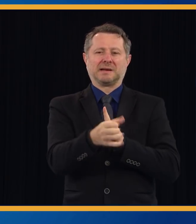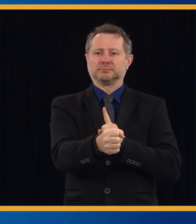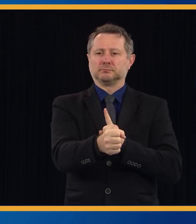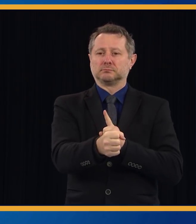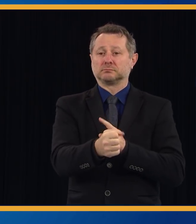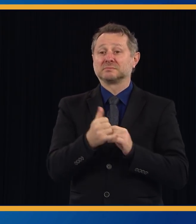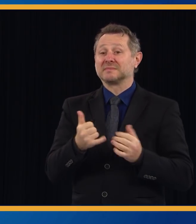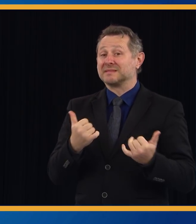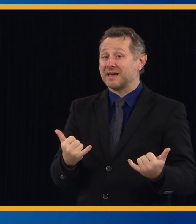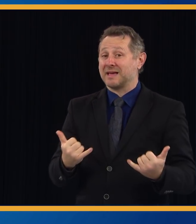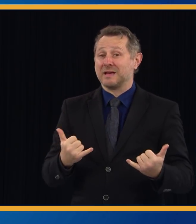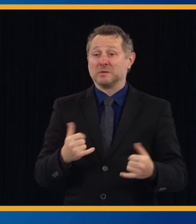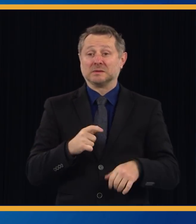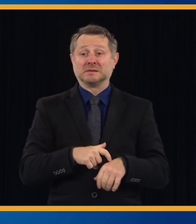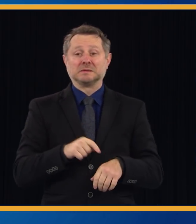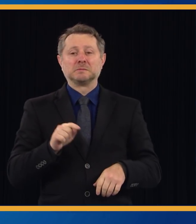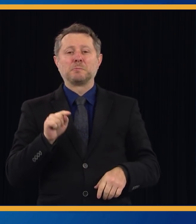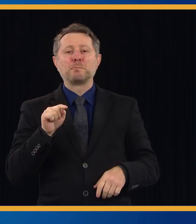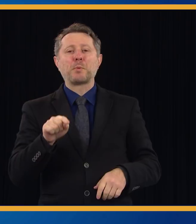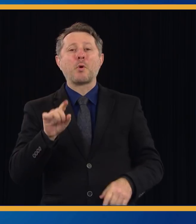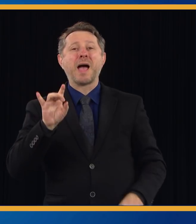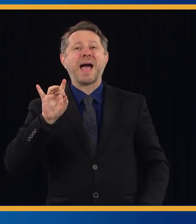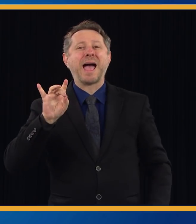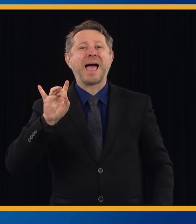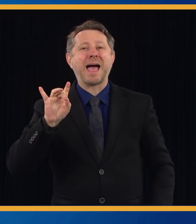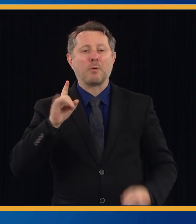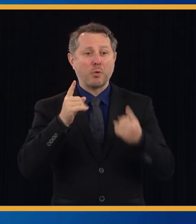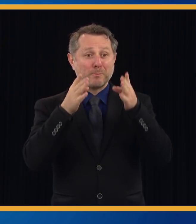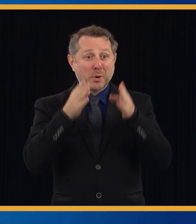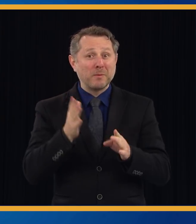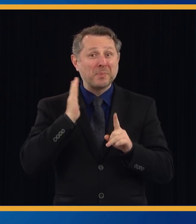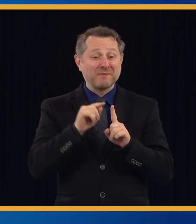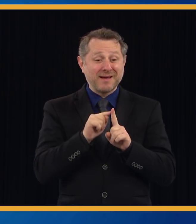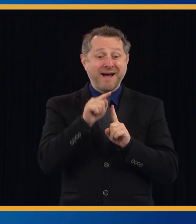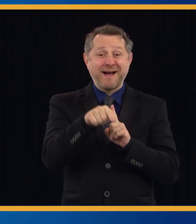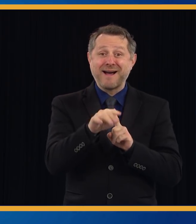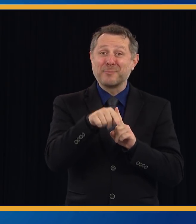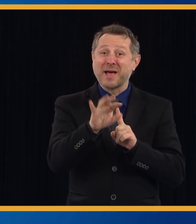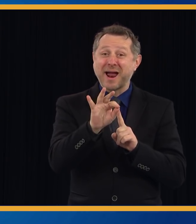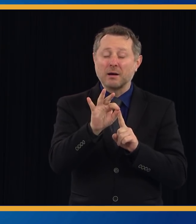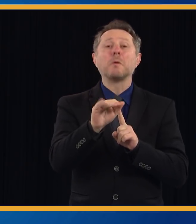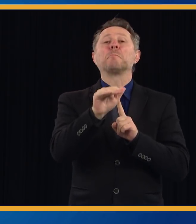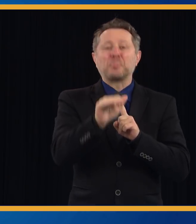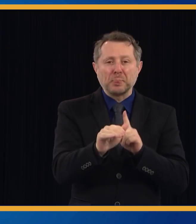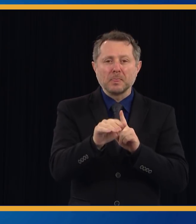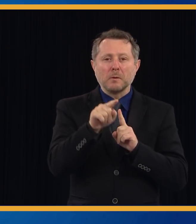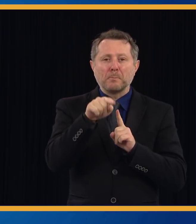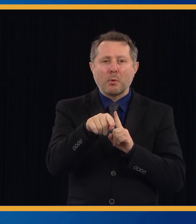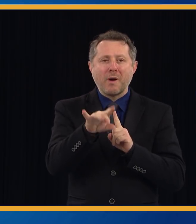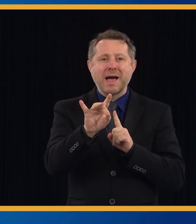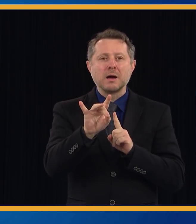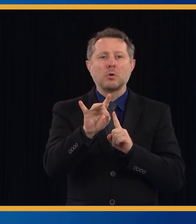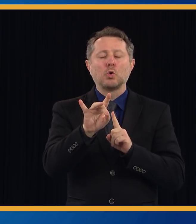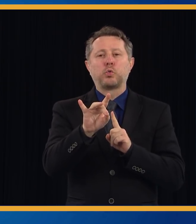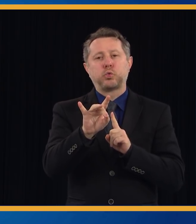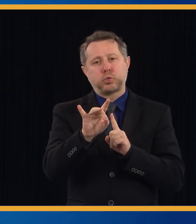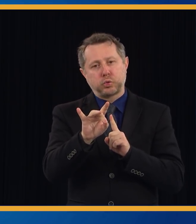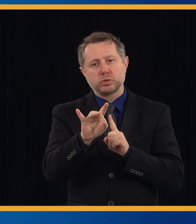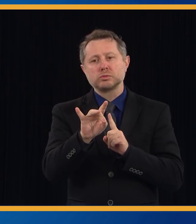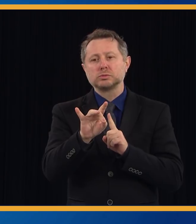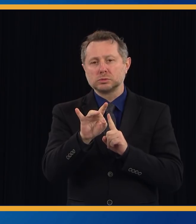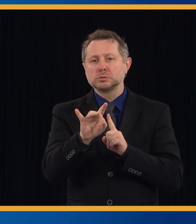0.8. One person infects 0.8% of a person. So one person is